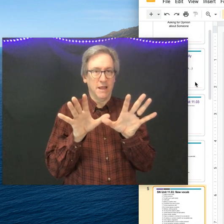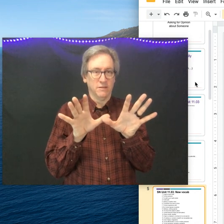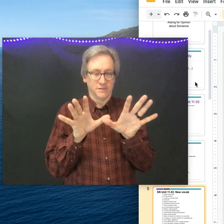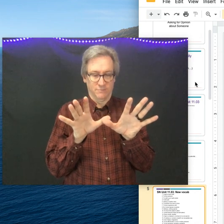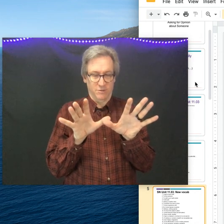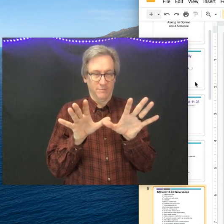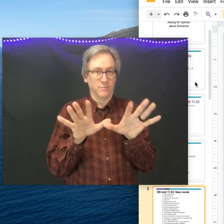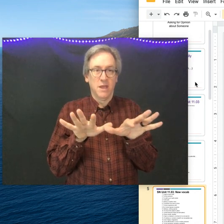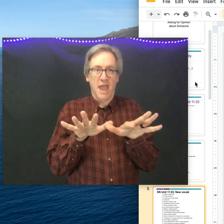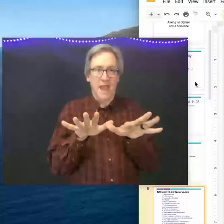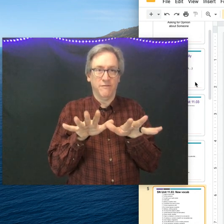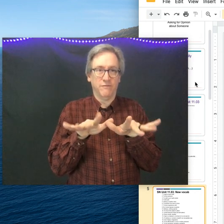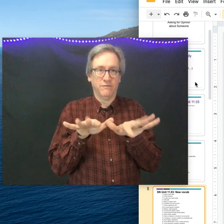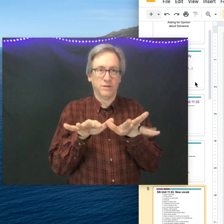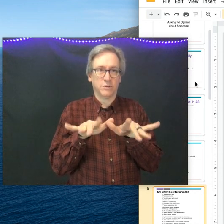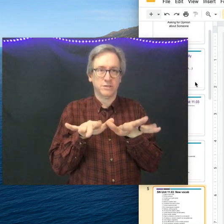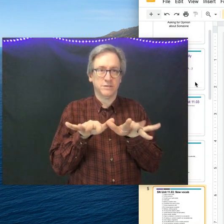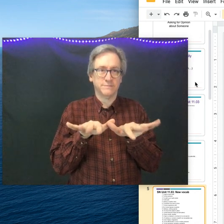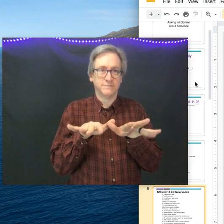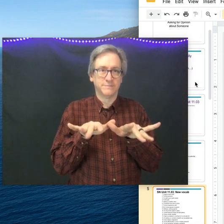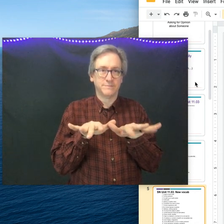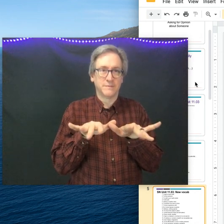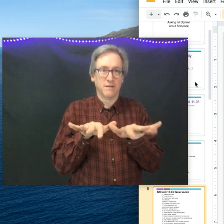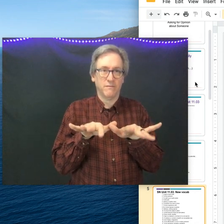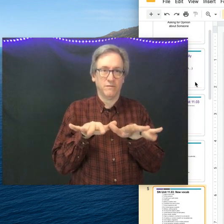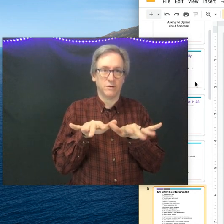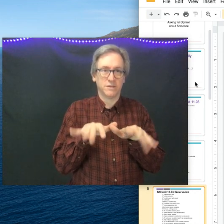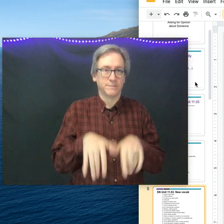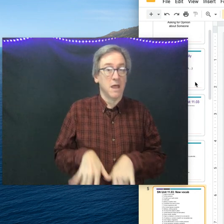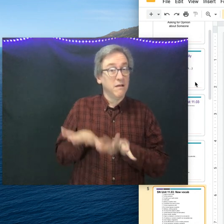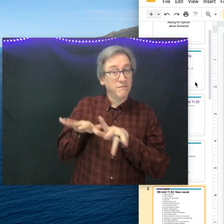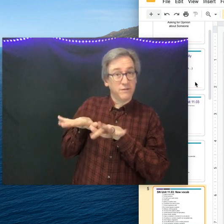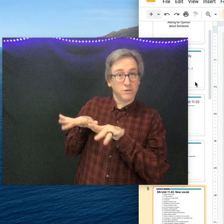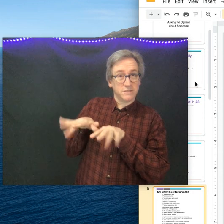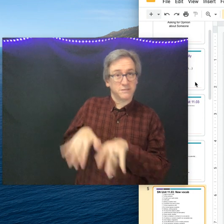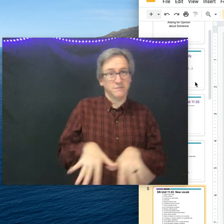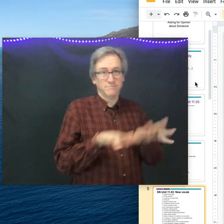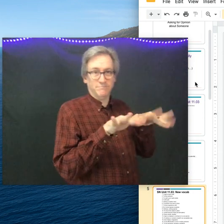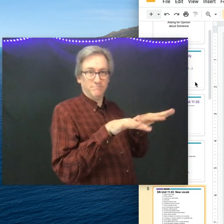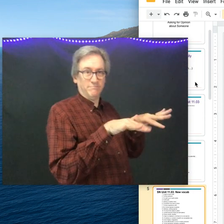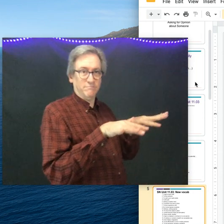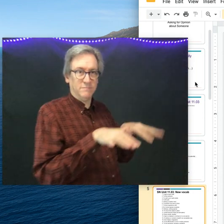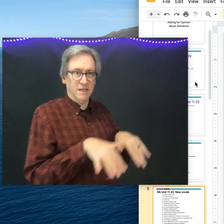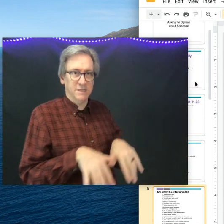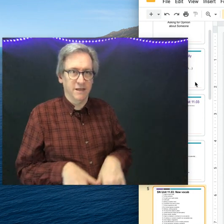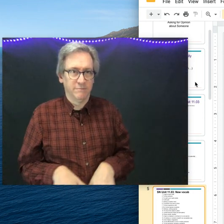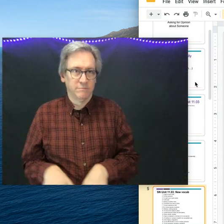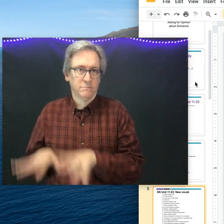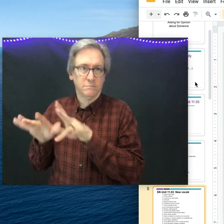the thumbnails, right? And flirt. Flirt. Flirt.